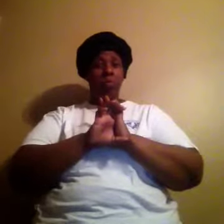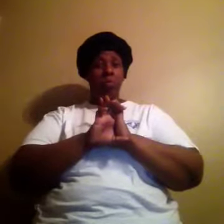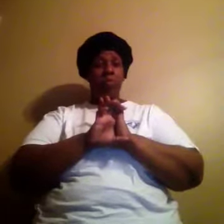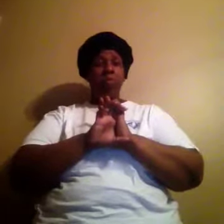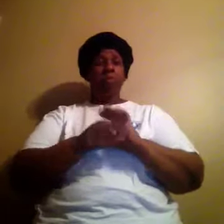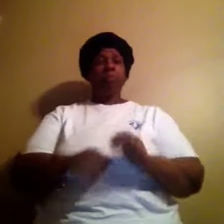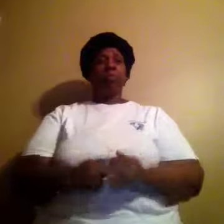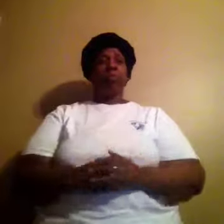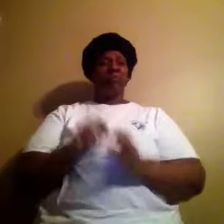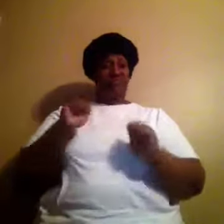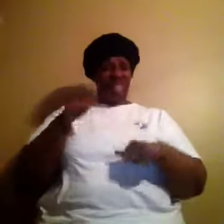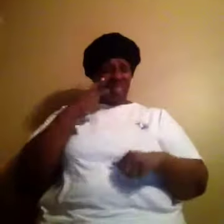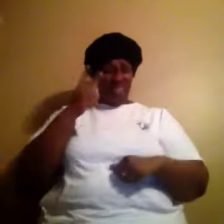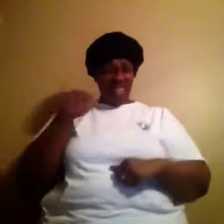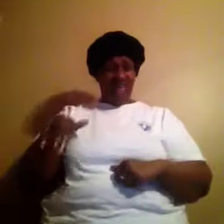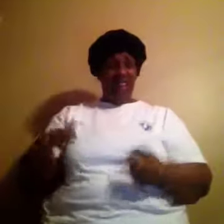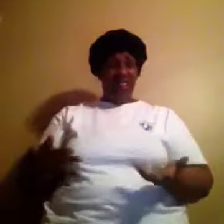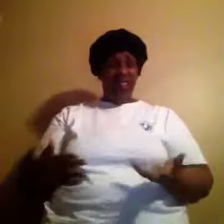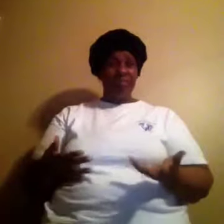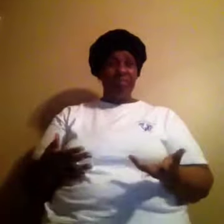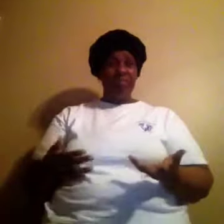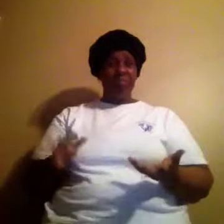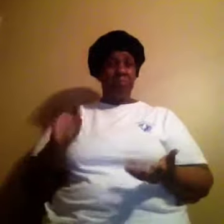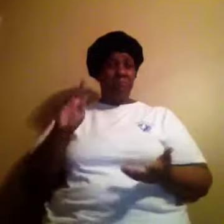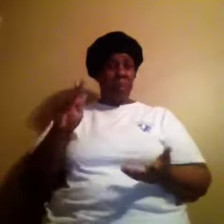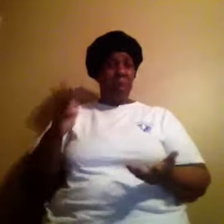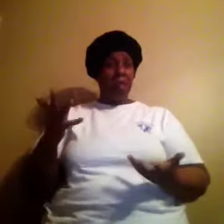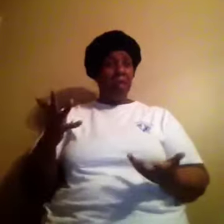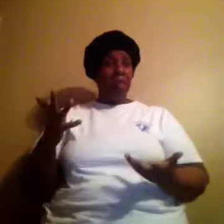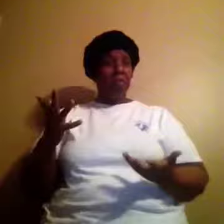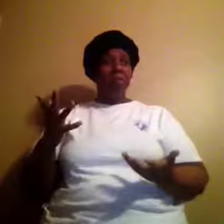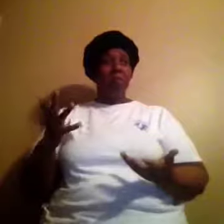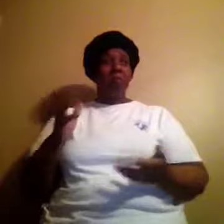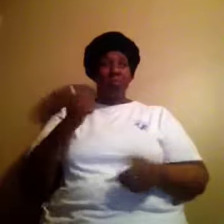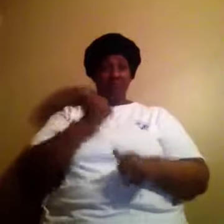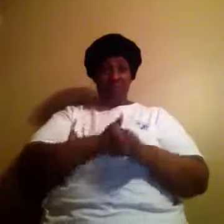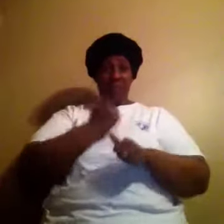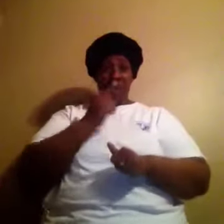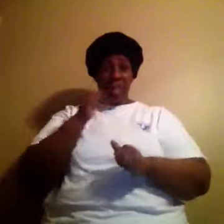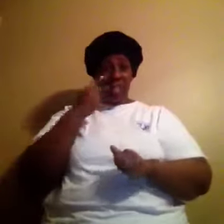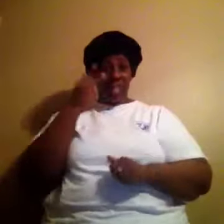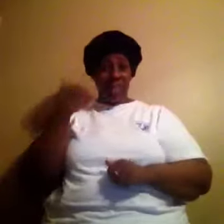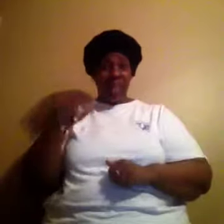Now, can you see that? Is that okay? Everyone see that?